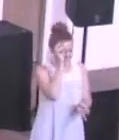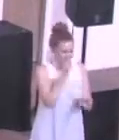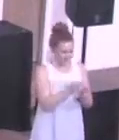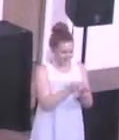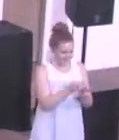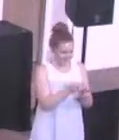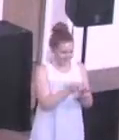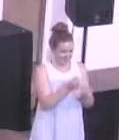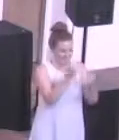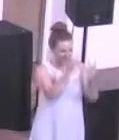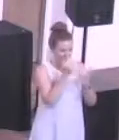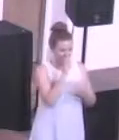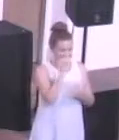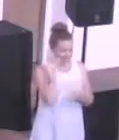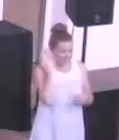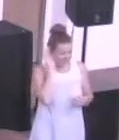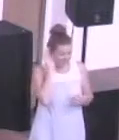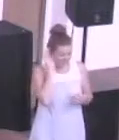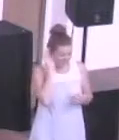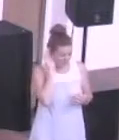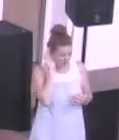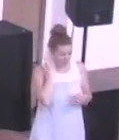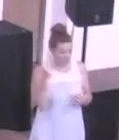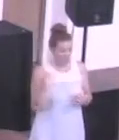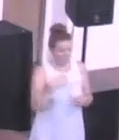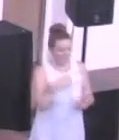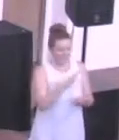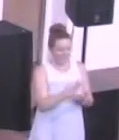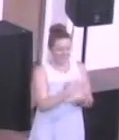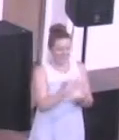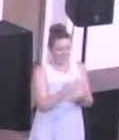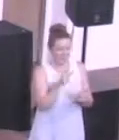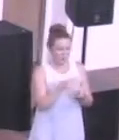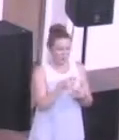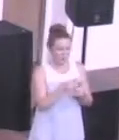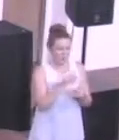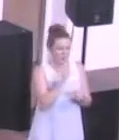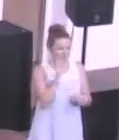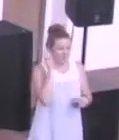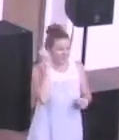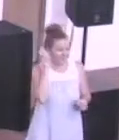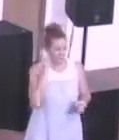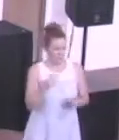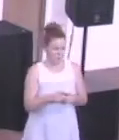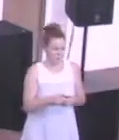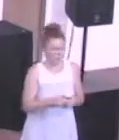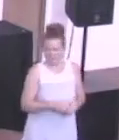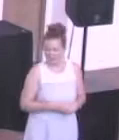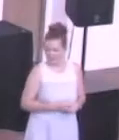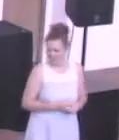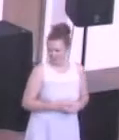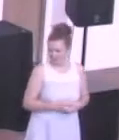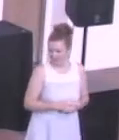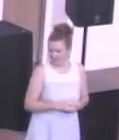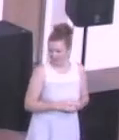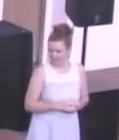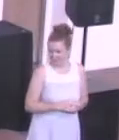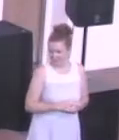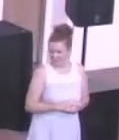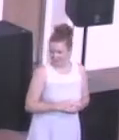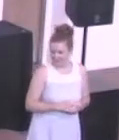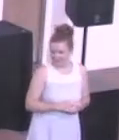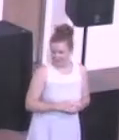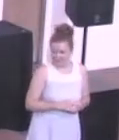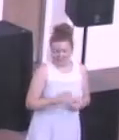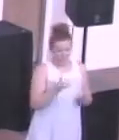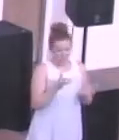comes by hearing. So we're singing the word so you can hear the word and believe. Okay, now here's the deal.